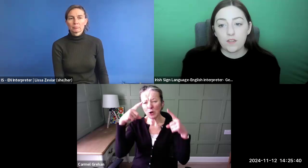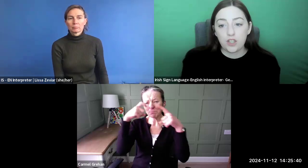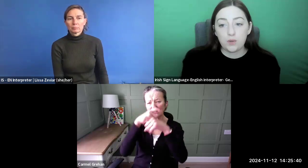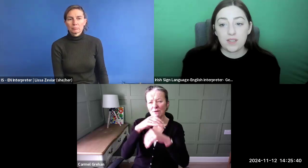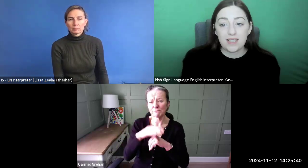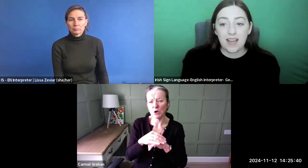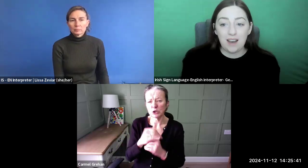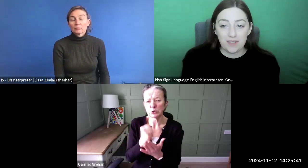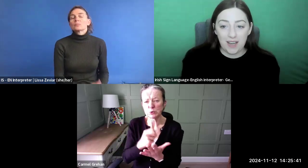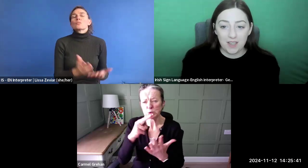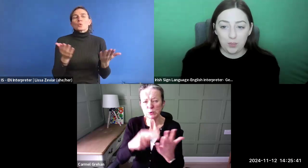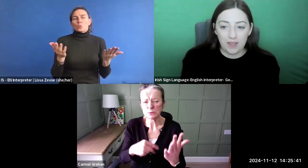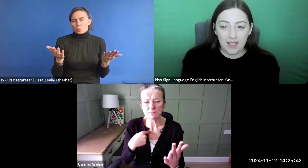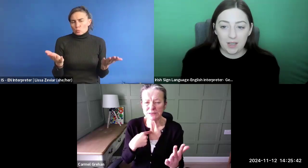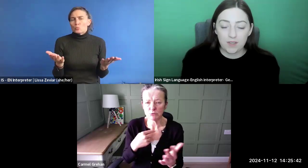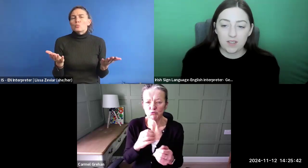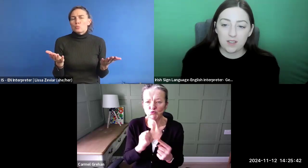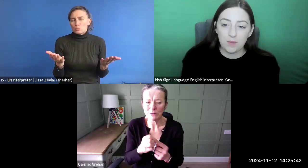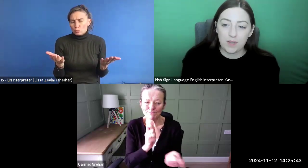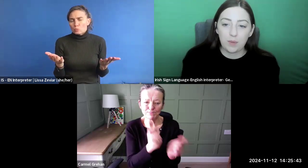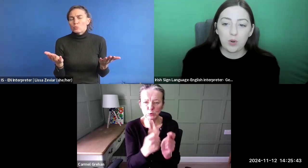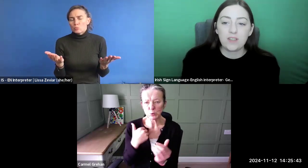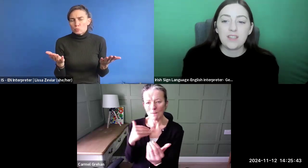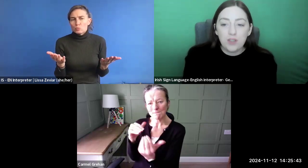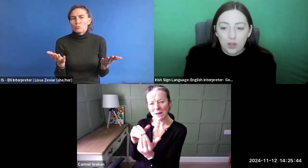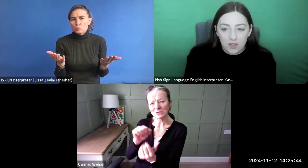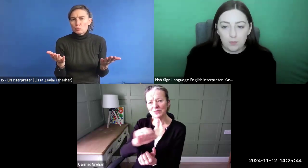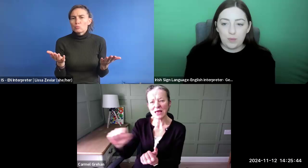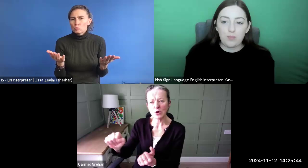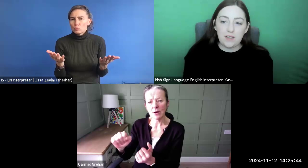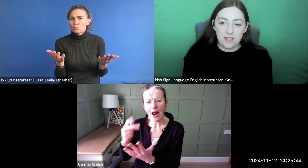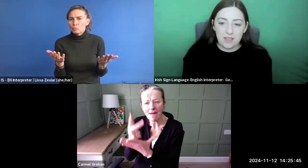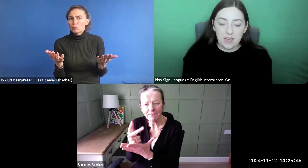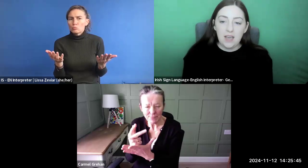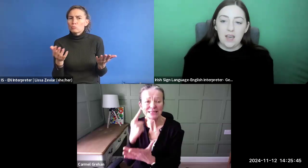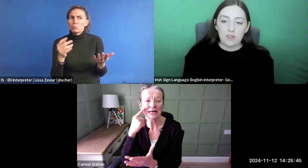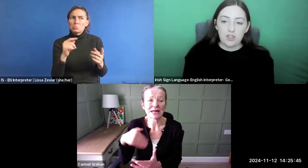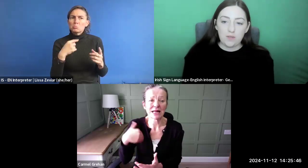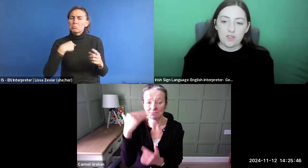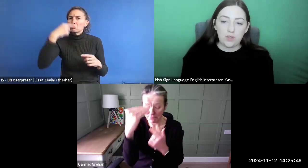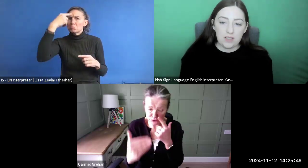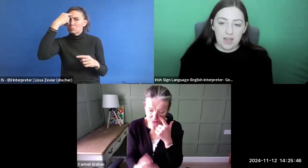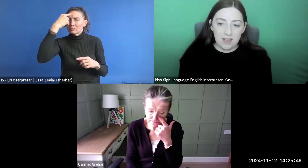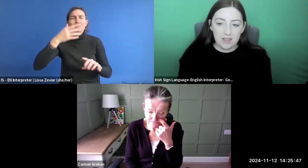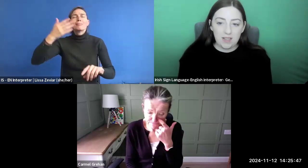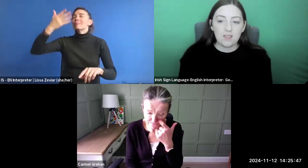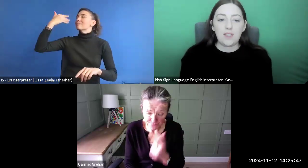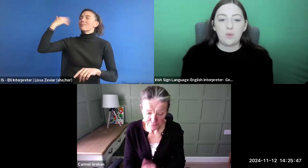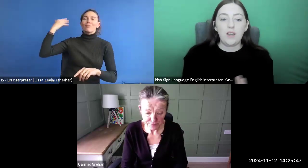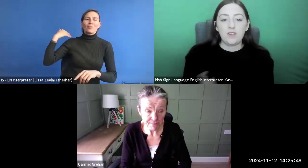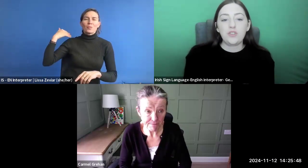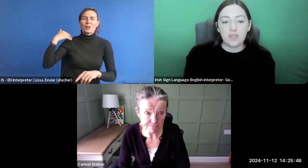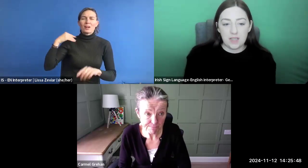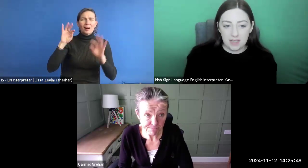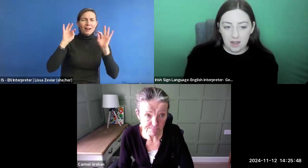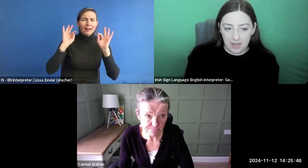So a lot of the students did have that, but I think it was sometimes a little bit more difficult previously for the students to understand that. So